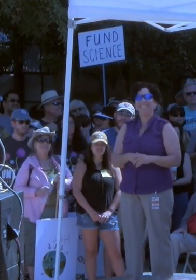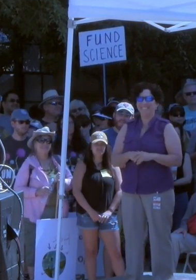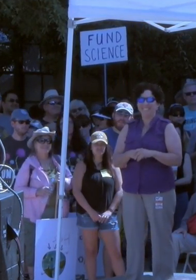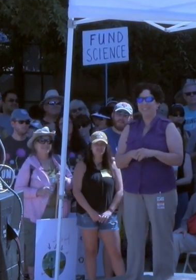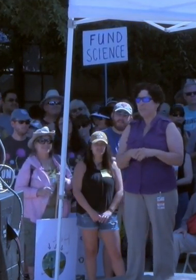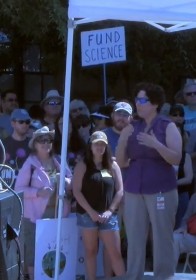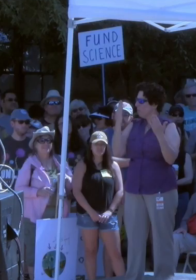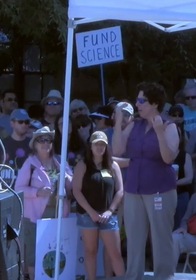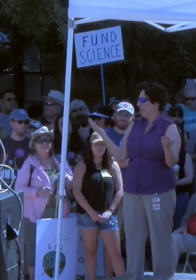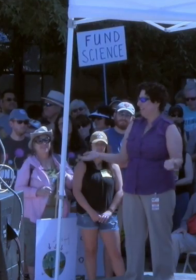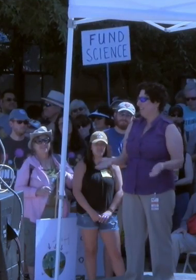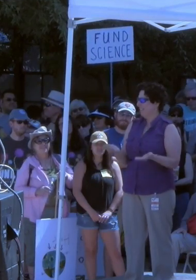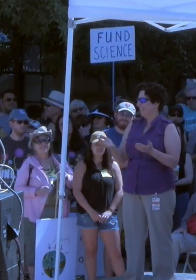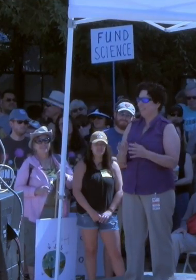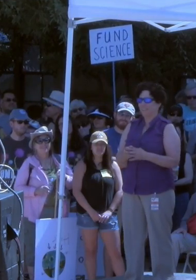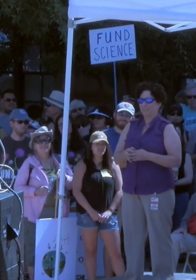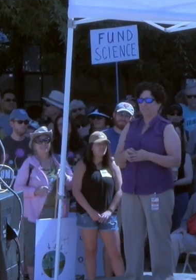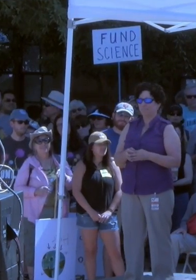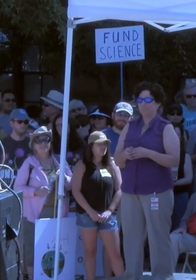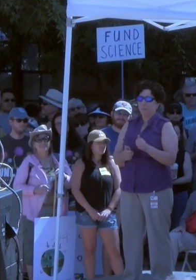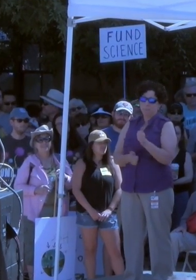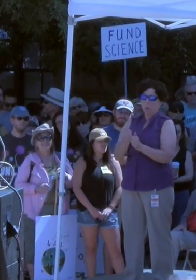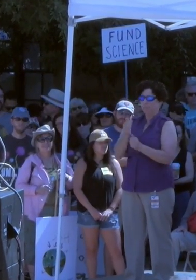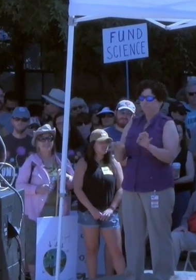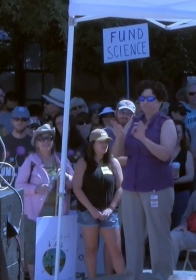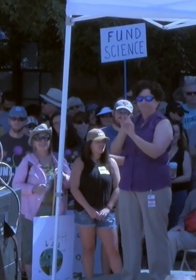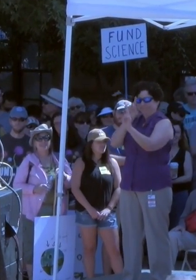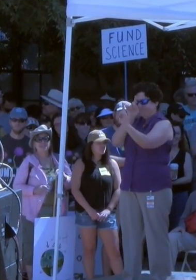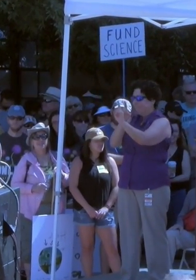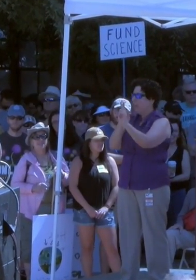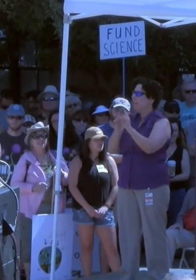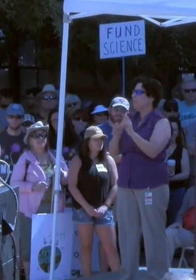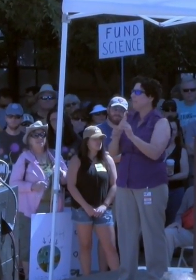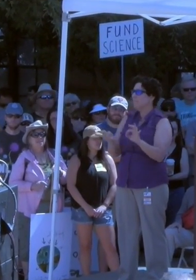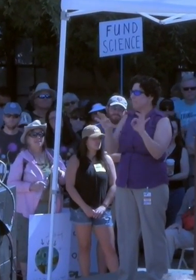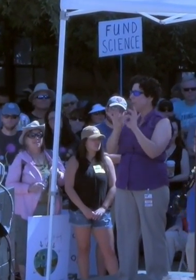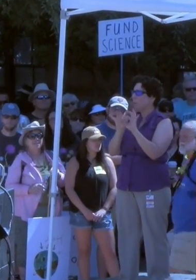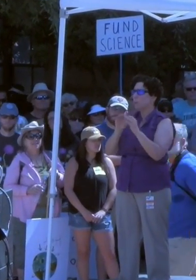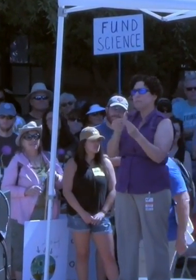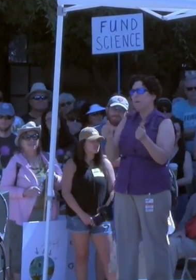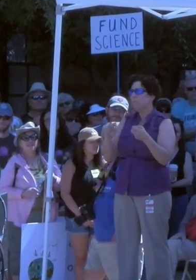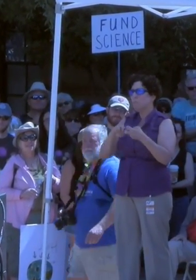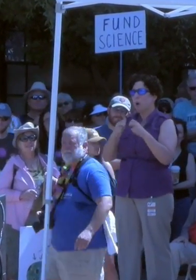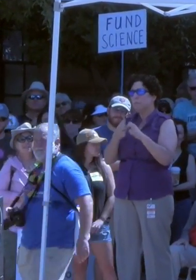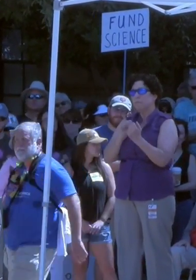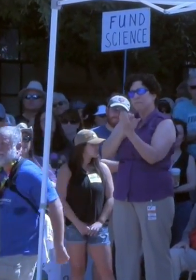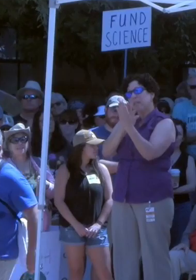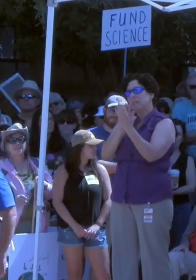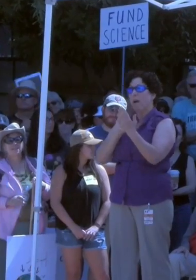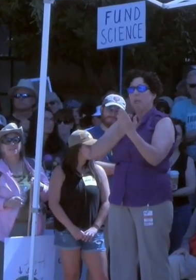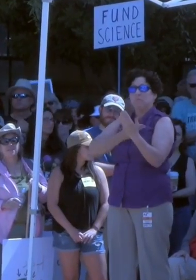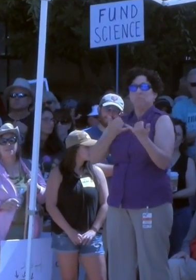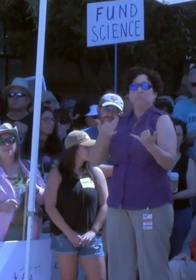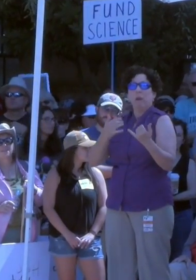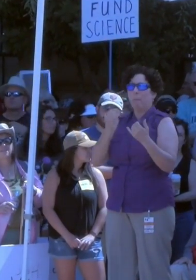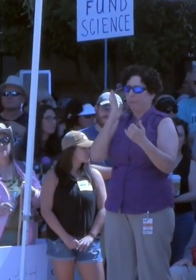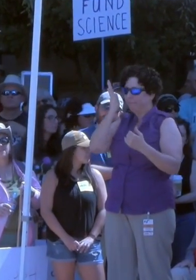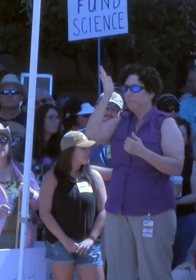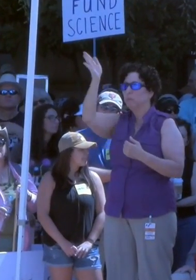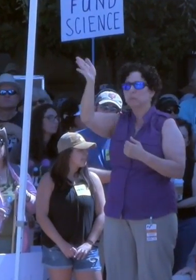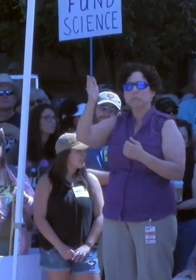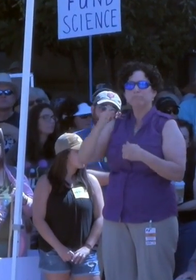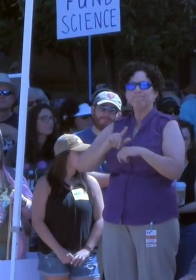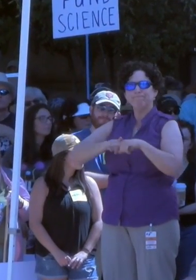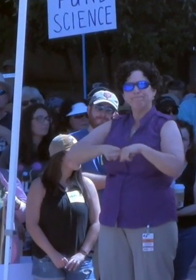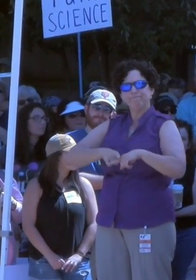So why are we here? The biggest reason is that we believe the key to solving the complex problems facing us now and in the future rely